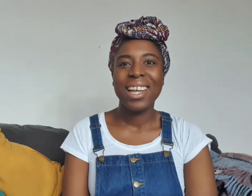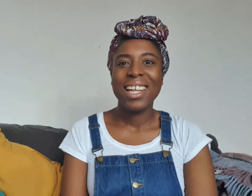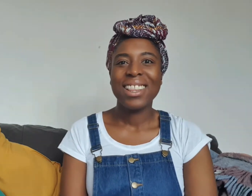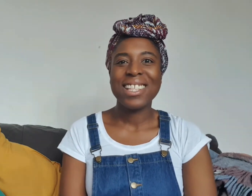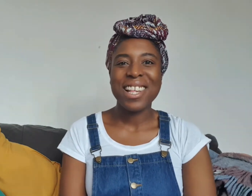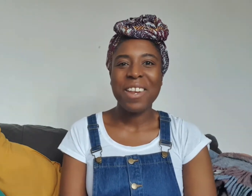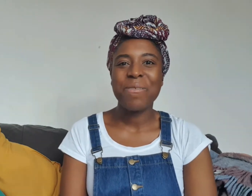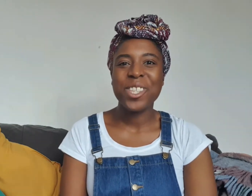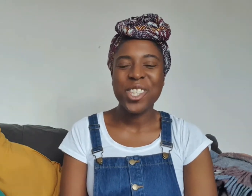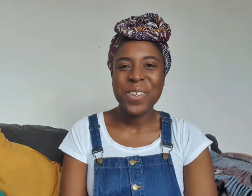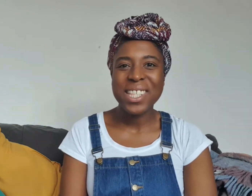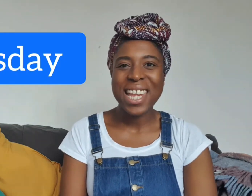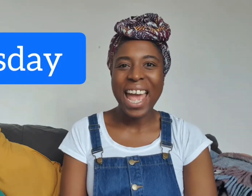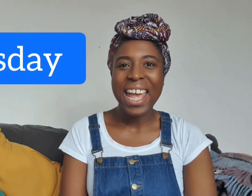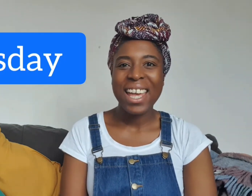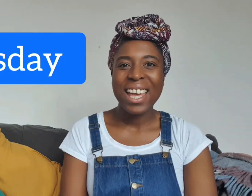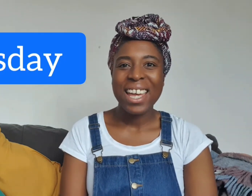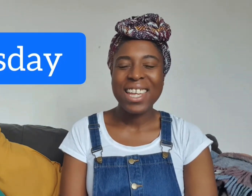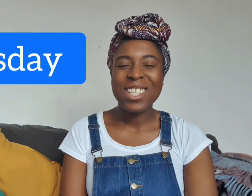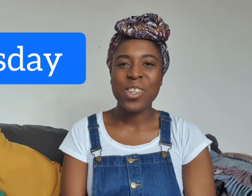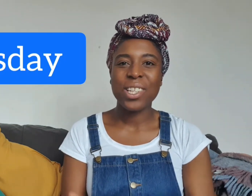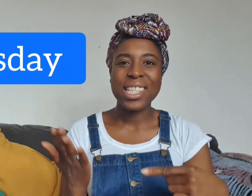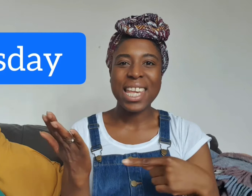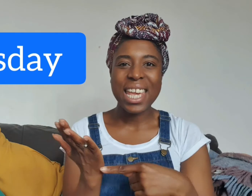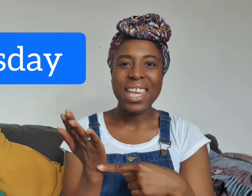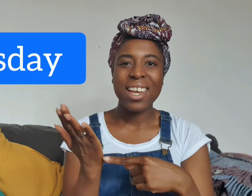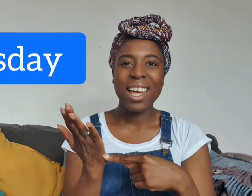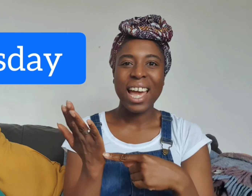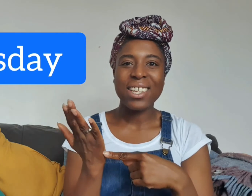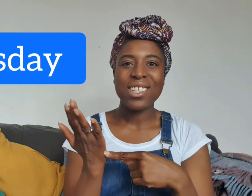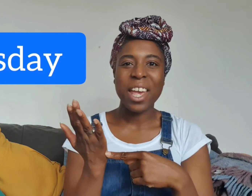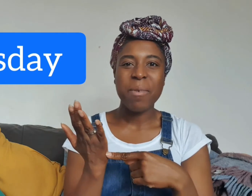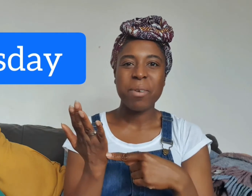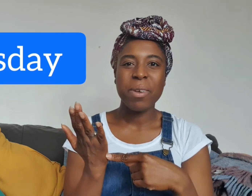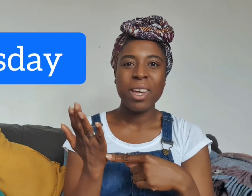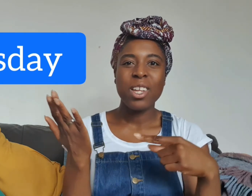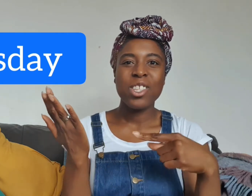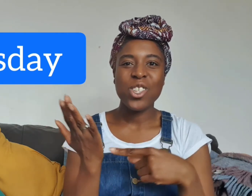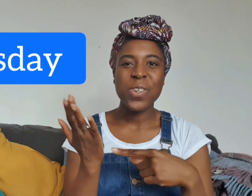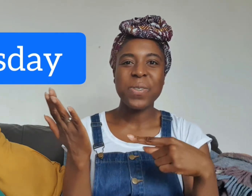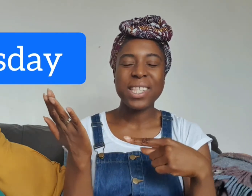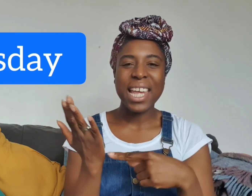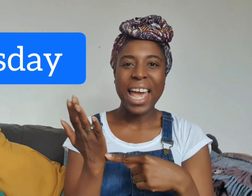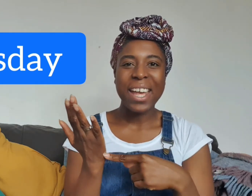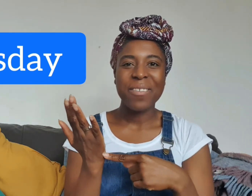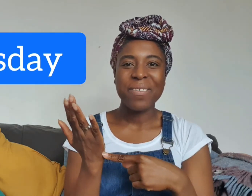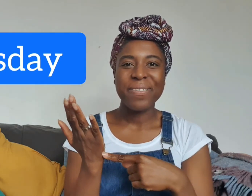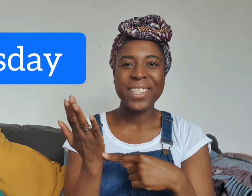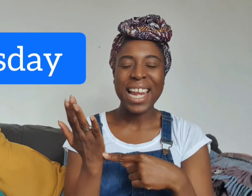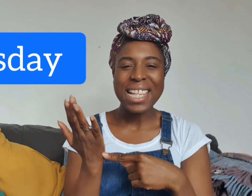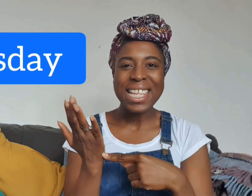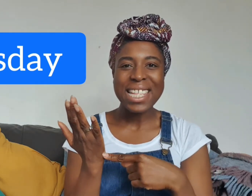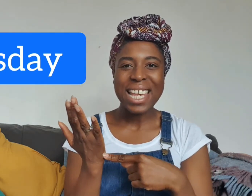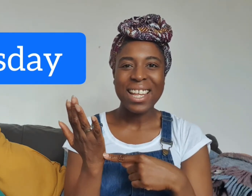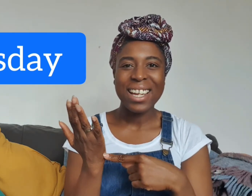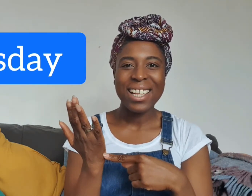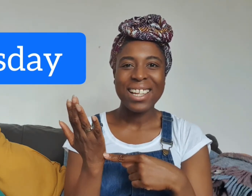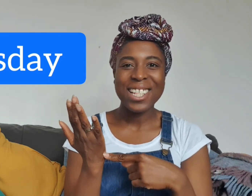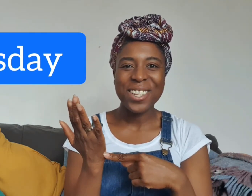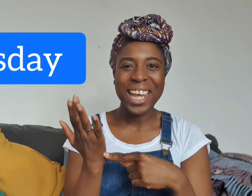The sign for Tuesday is your T hand shape. Tuesday. So that's easy. Let's do that